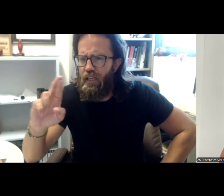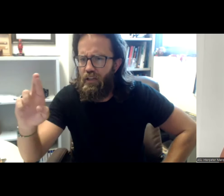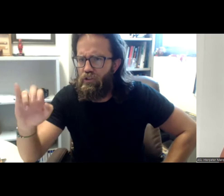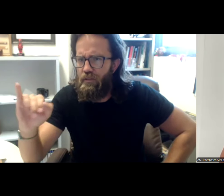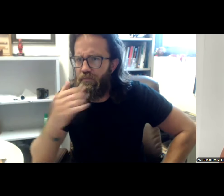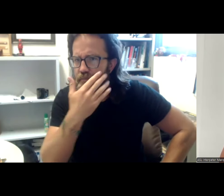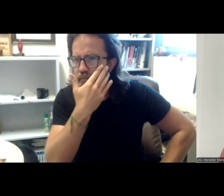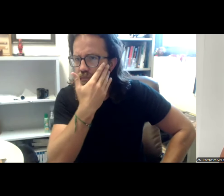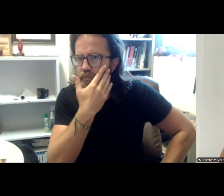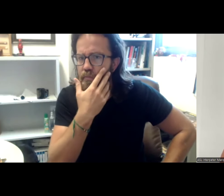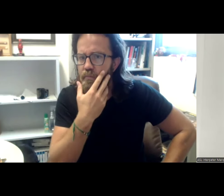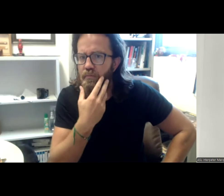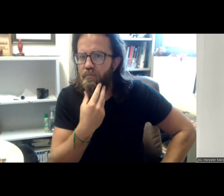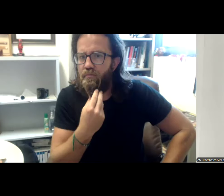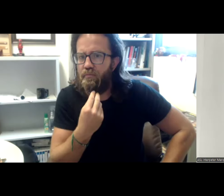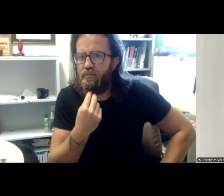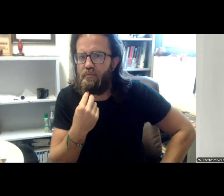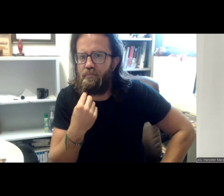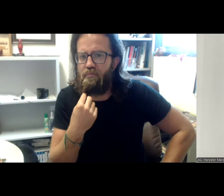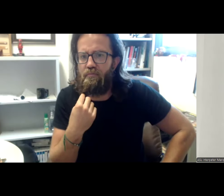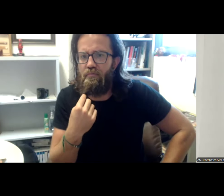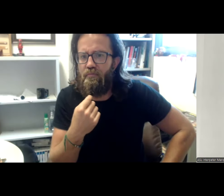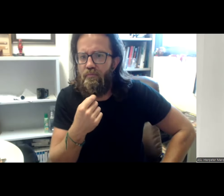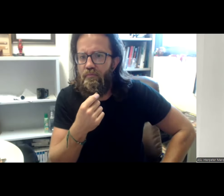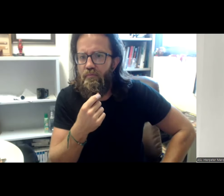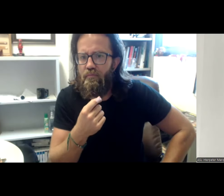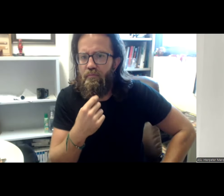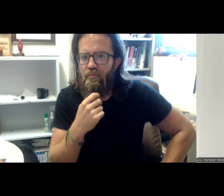I Las Positas.